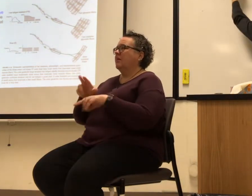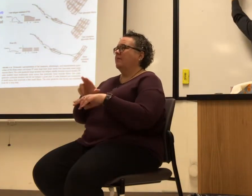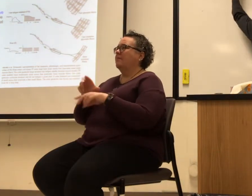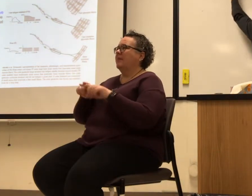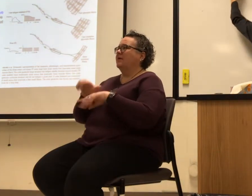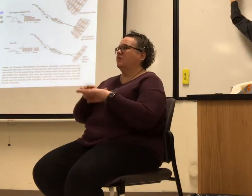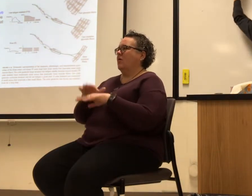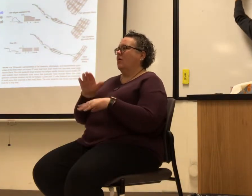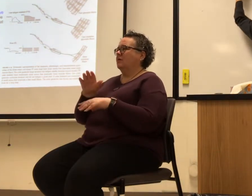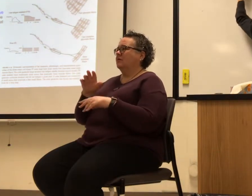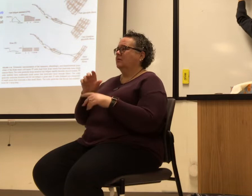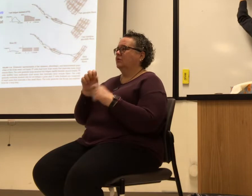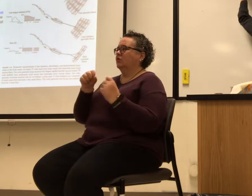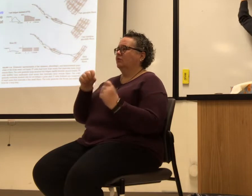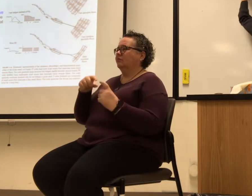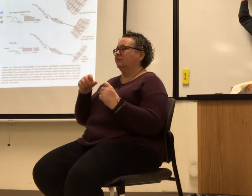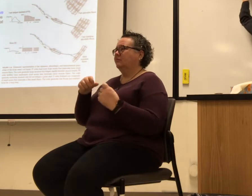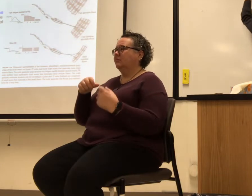response.